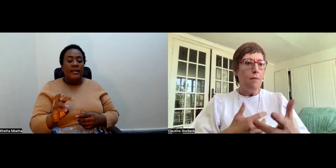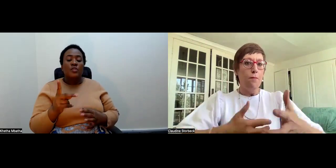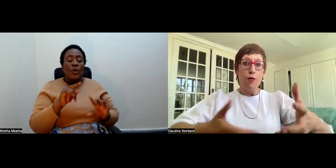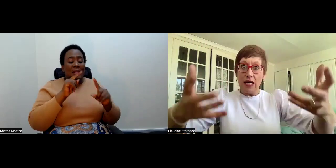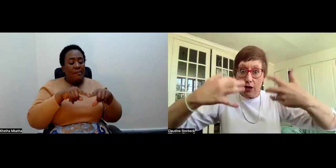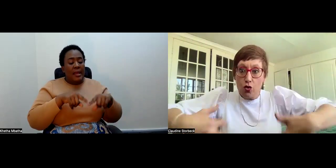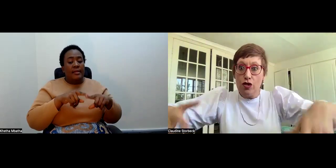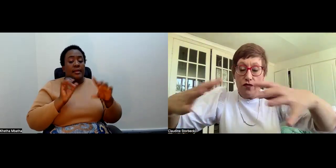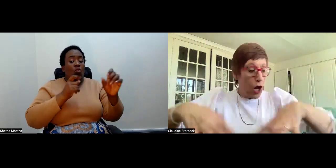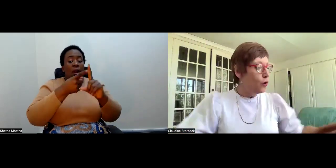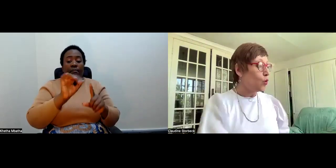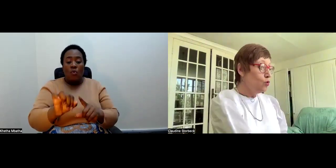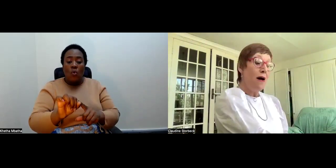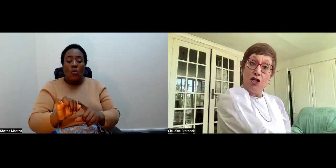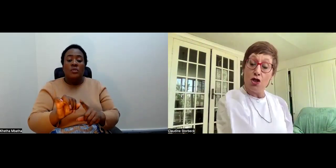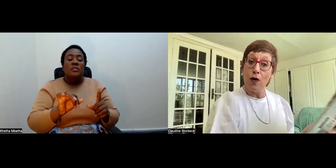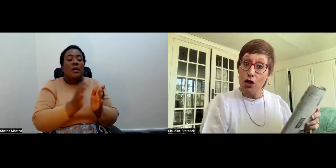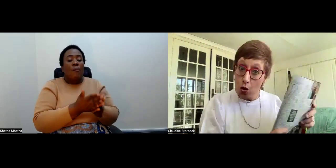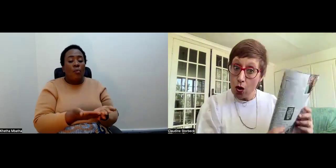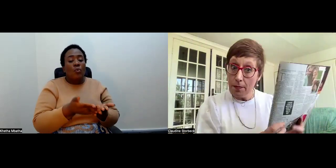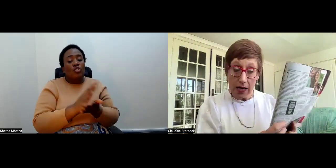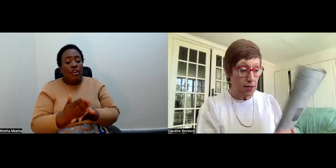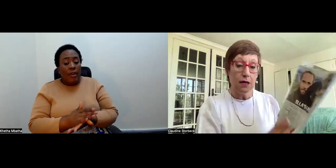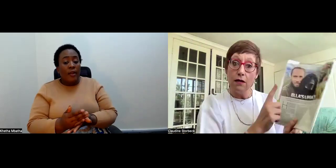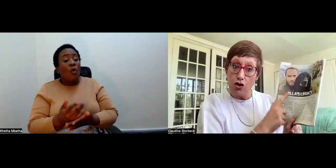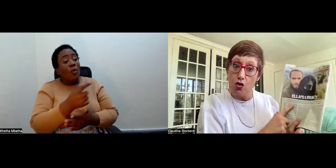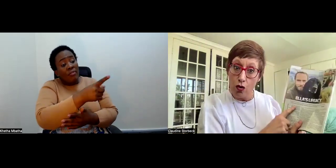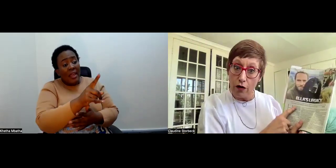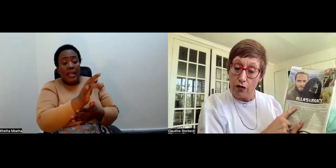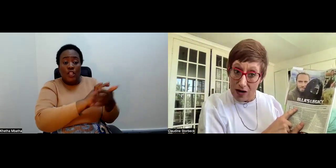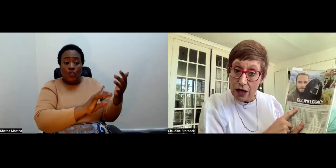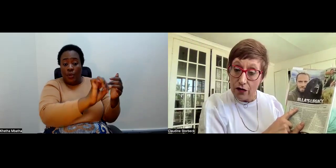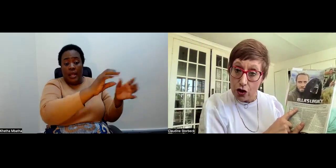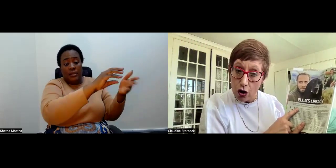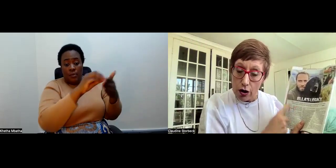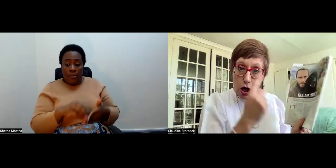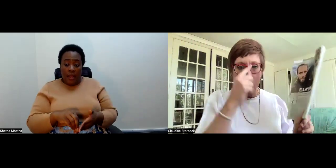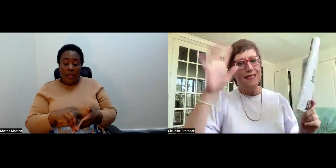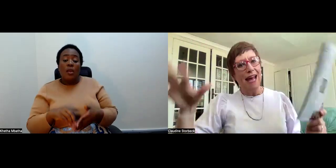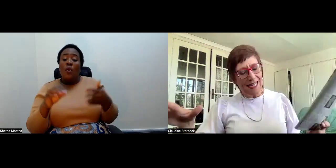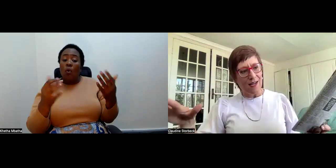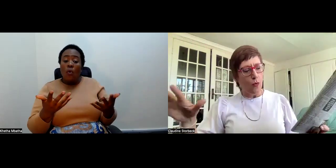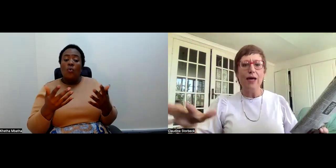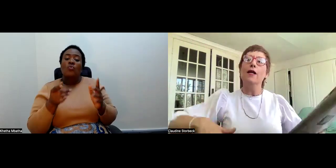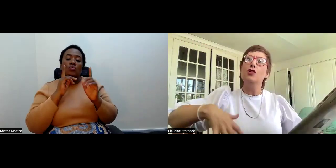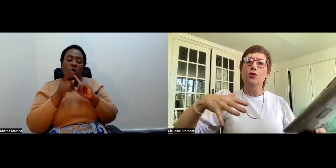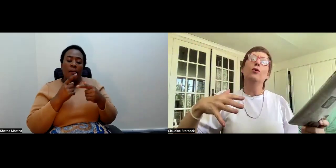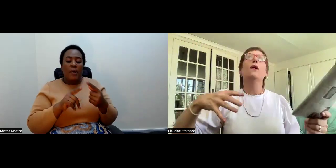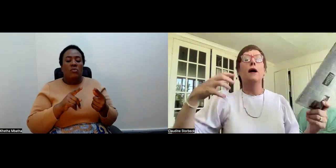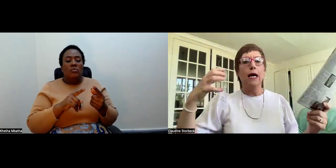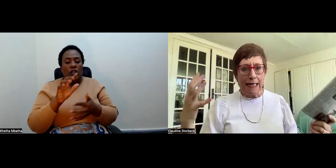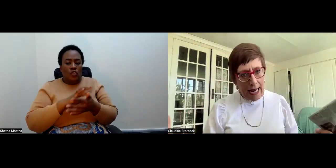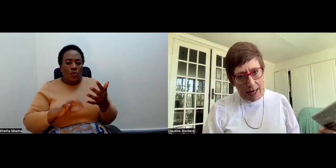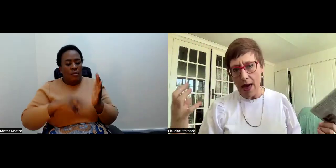sharing, bringing in stories of their own, or you might just want to talk about the story of the reading of the dog. Because later we're going to